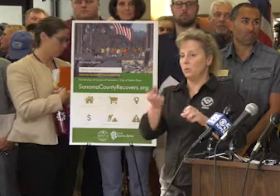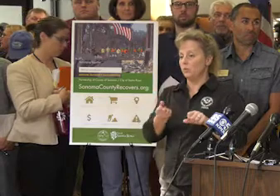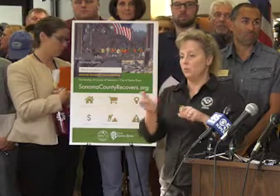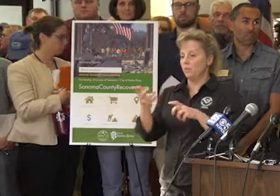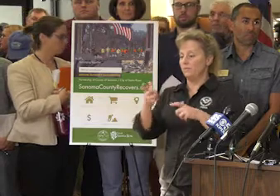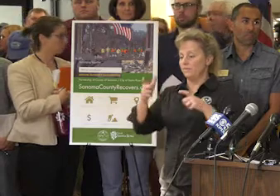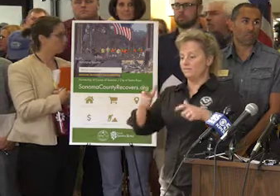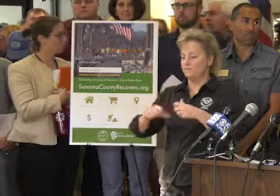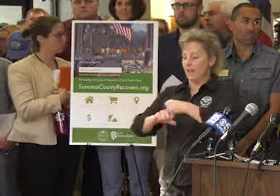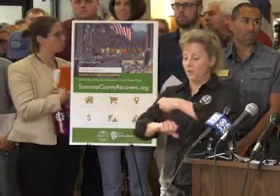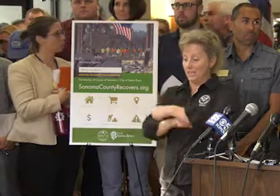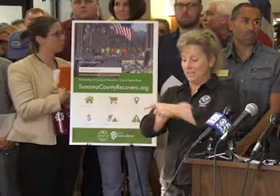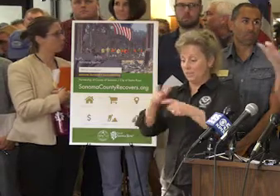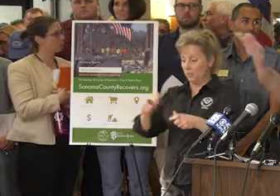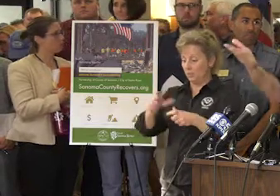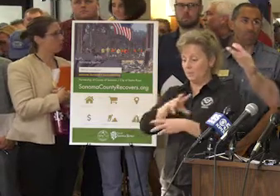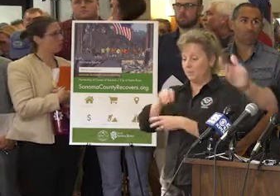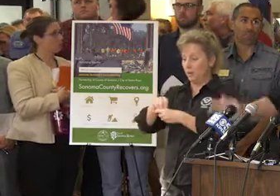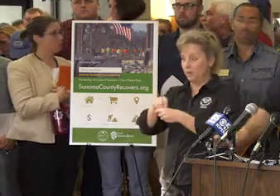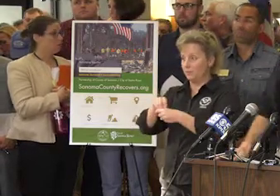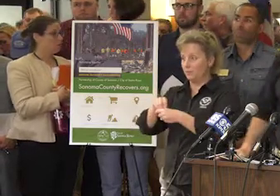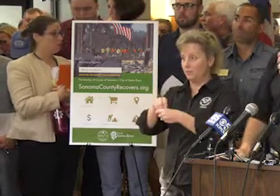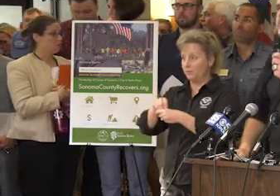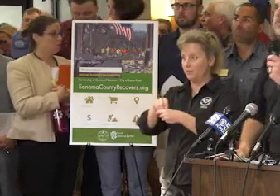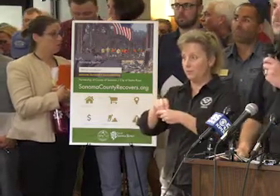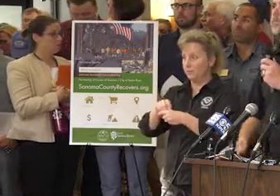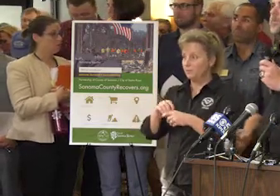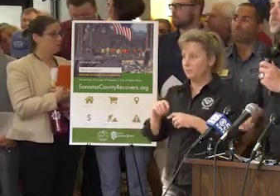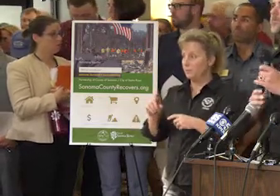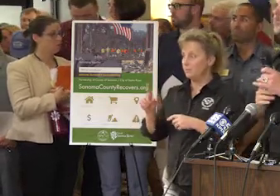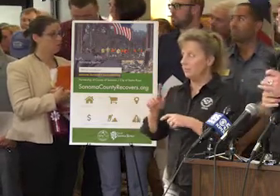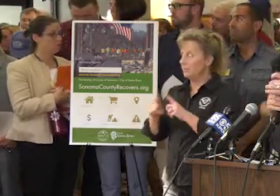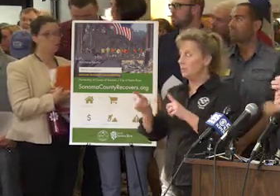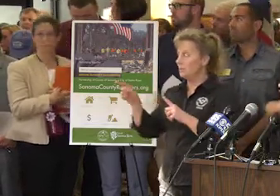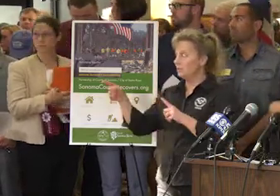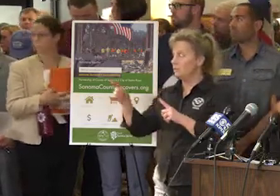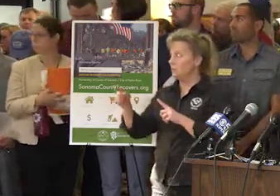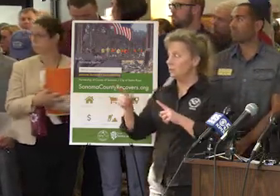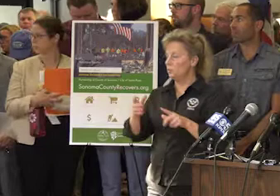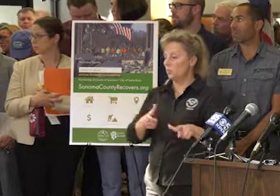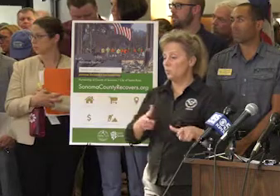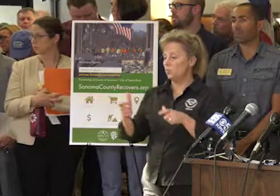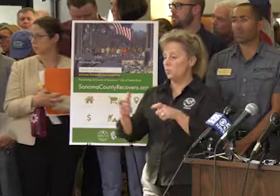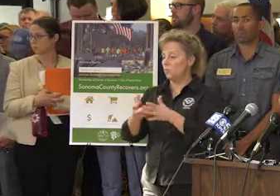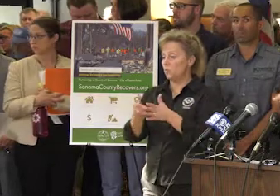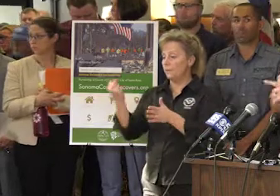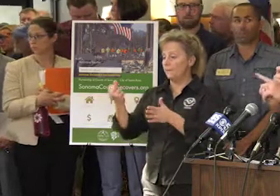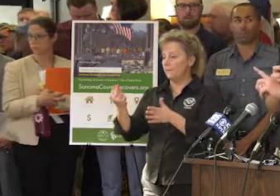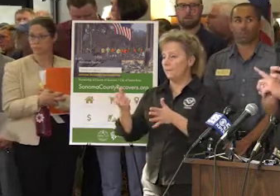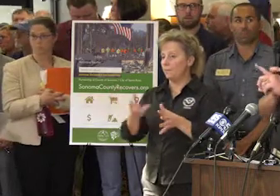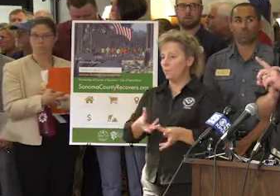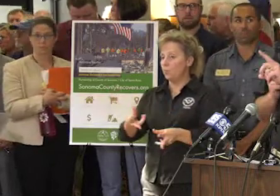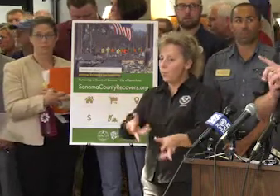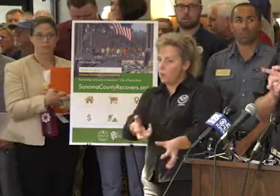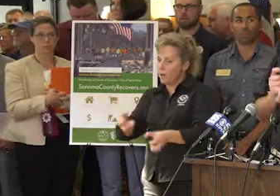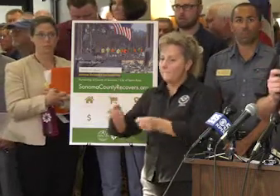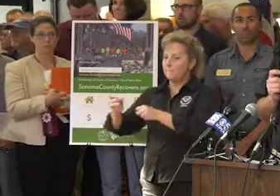the foundation, so it's going to be part of the replacement. But your default is to rip out the piers. Foundation. Shouldn't be affected. So,